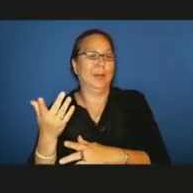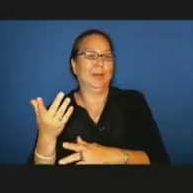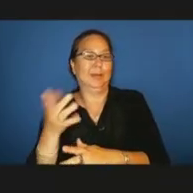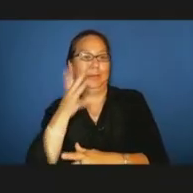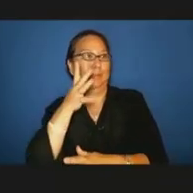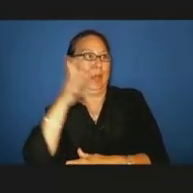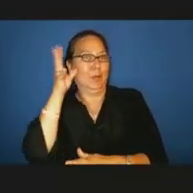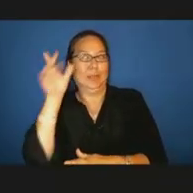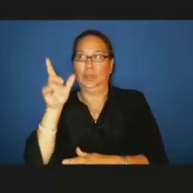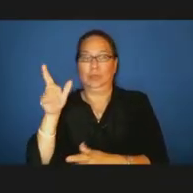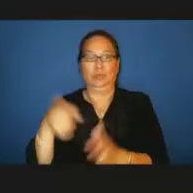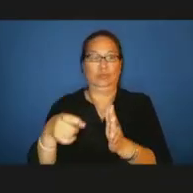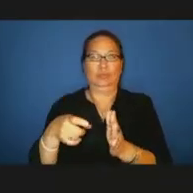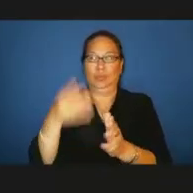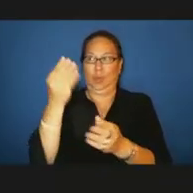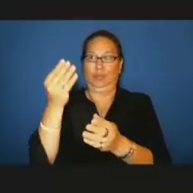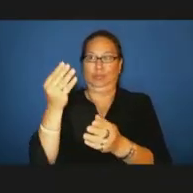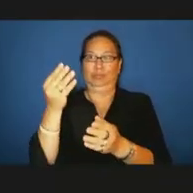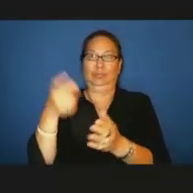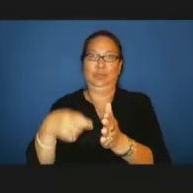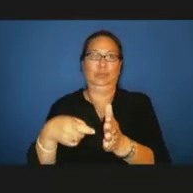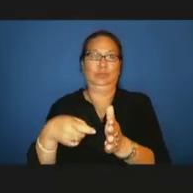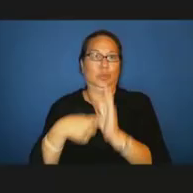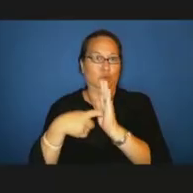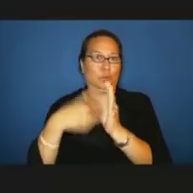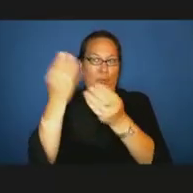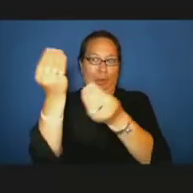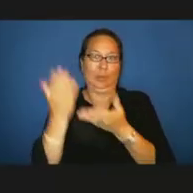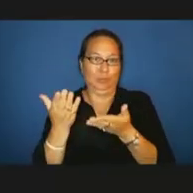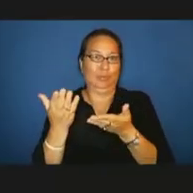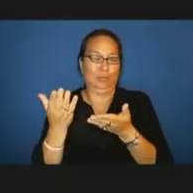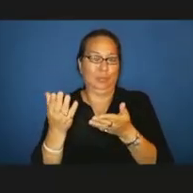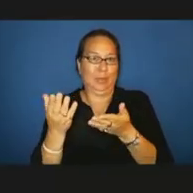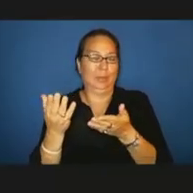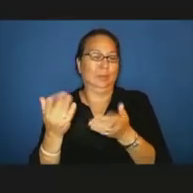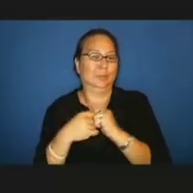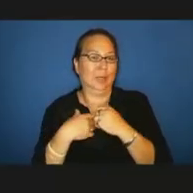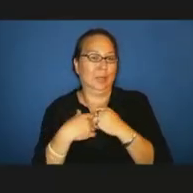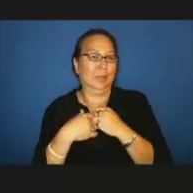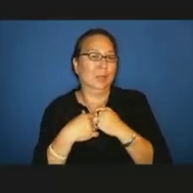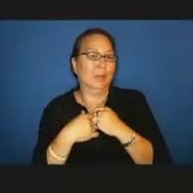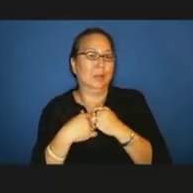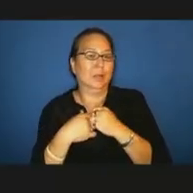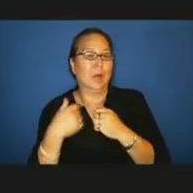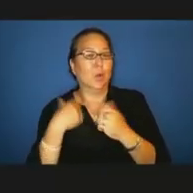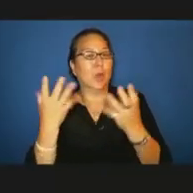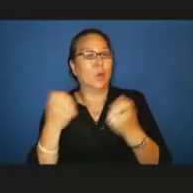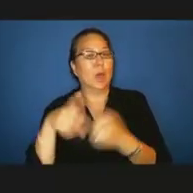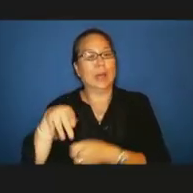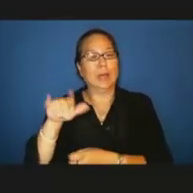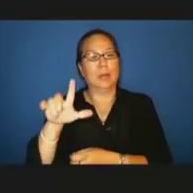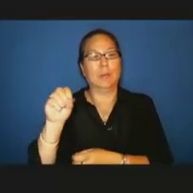that affect their safety and the access to education. So we respectfully ask the committee to support a pilot policy